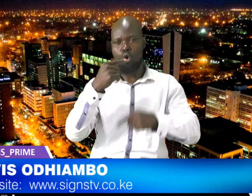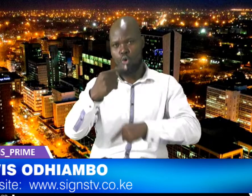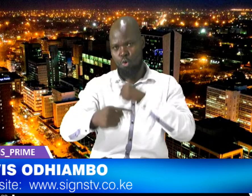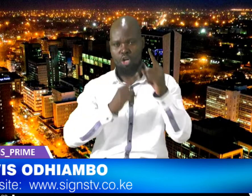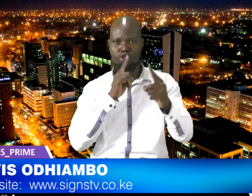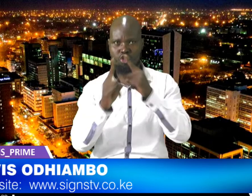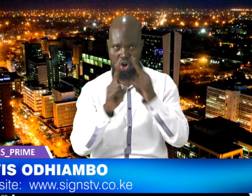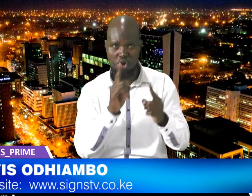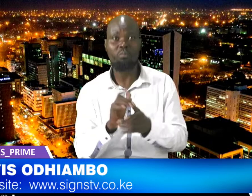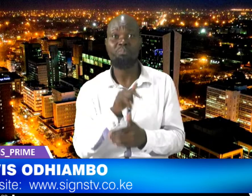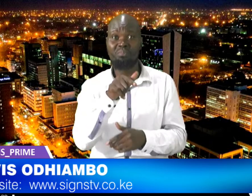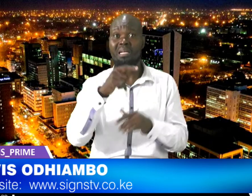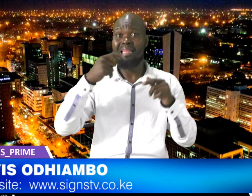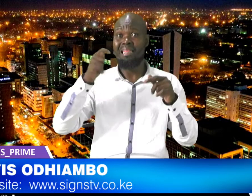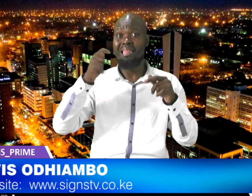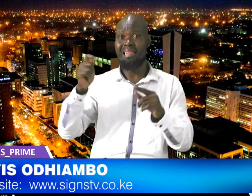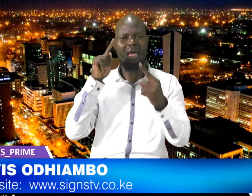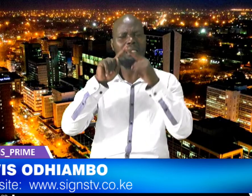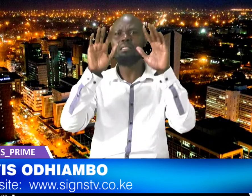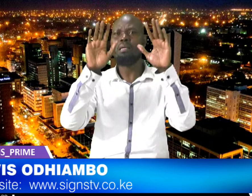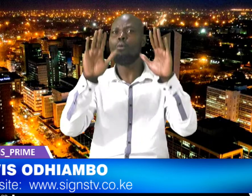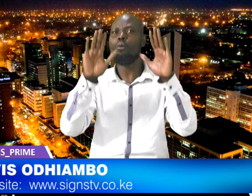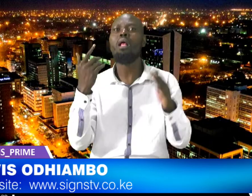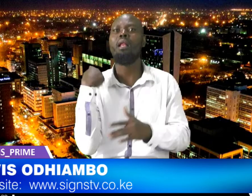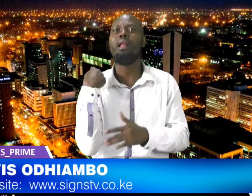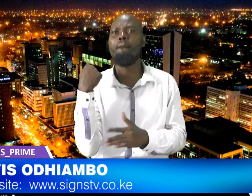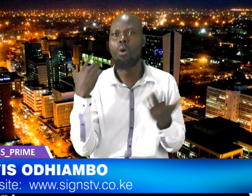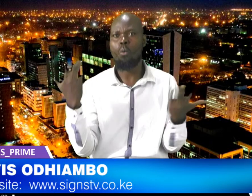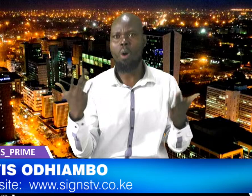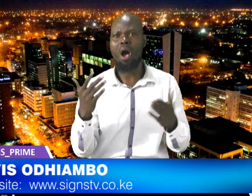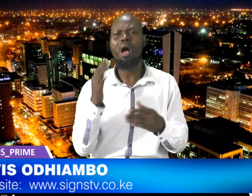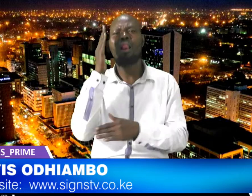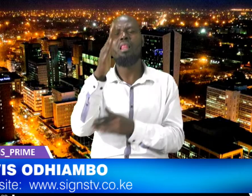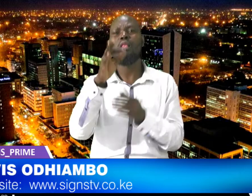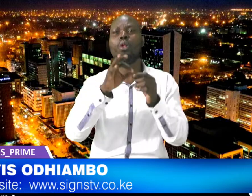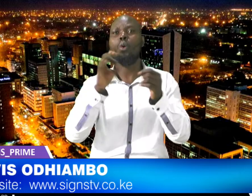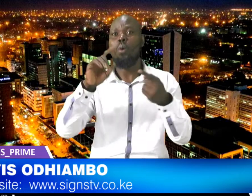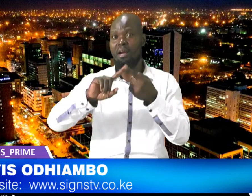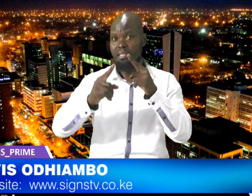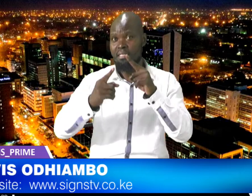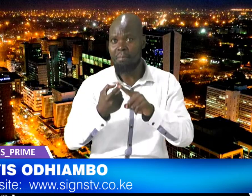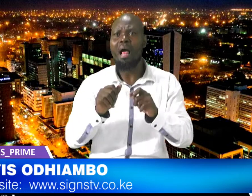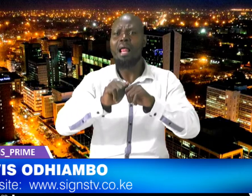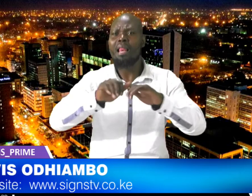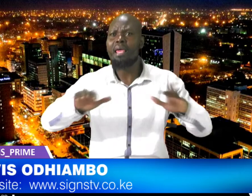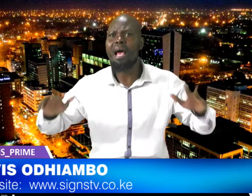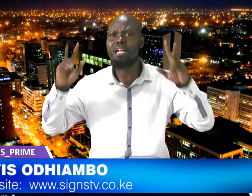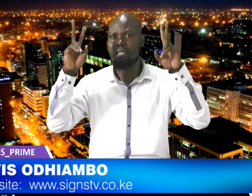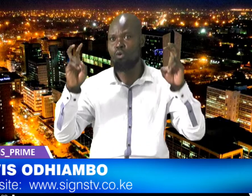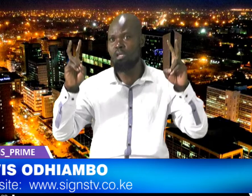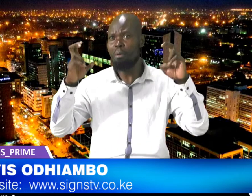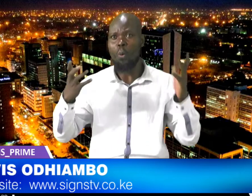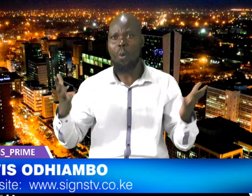pending cases in the Land and Environment Court to engage in talks.